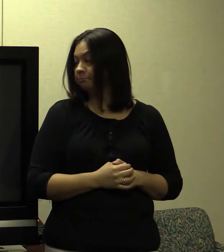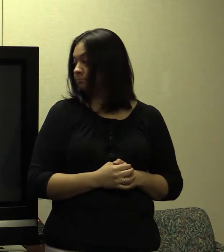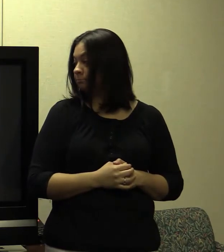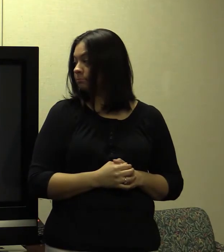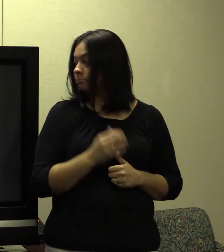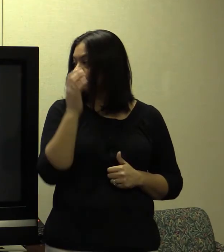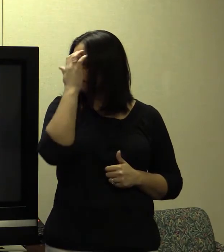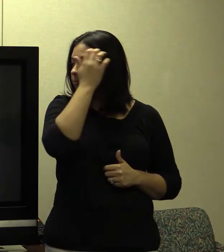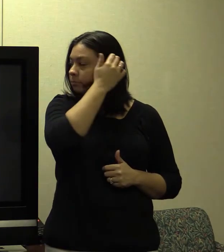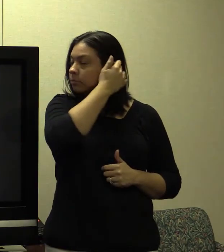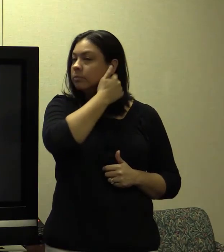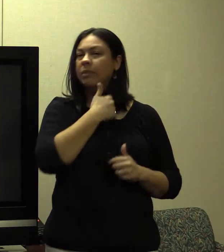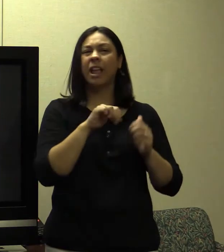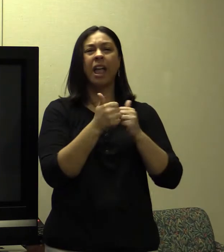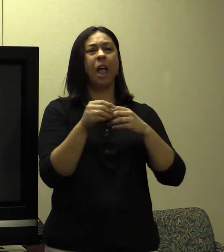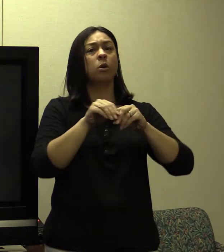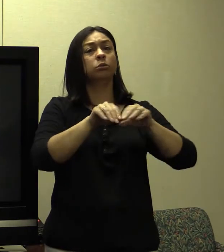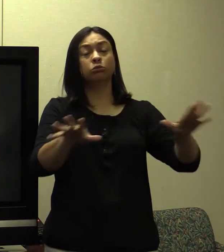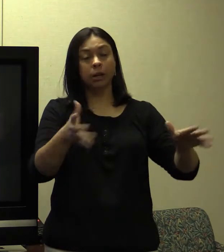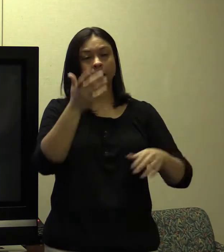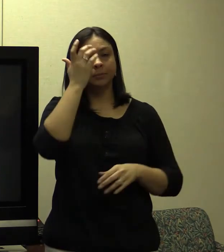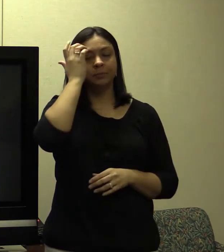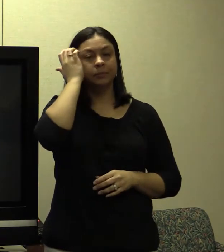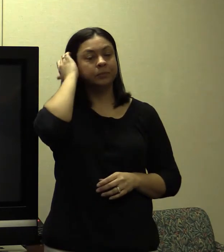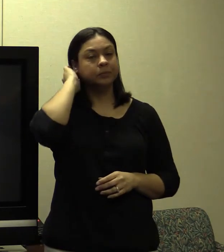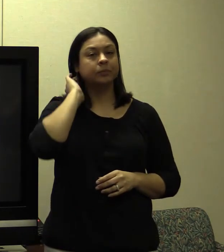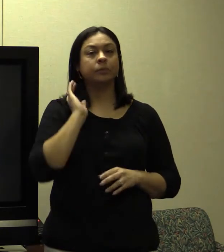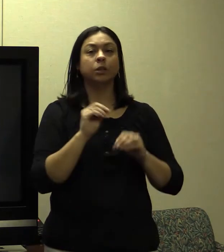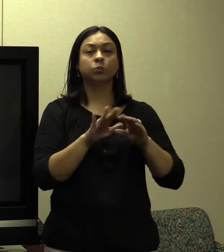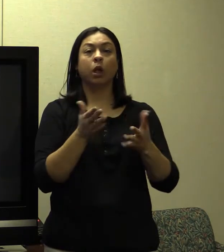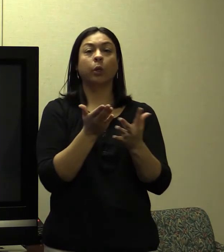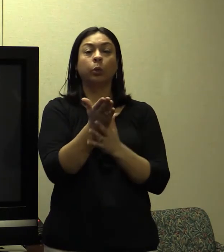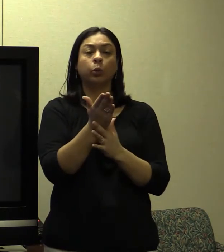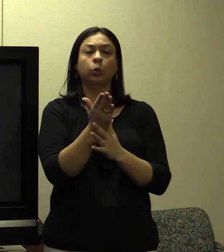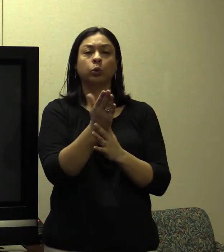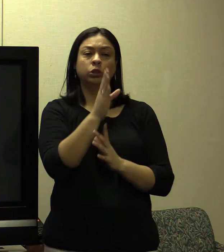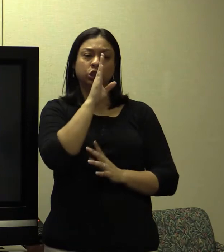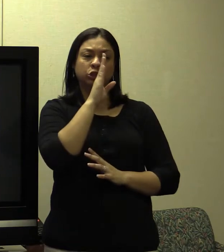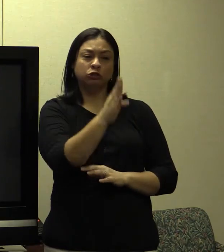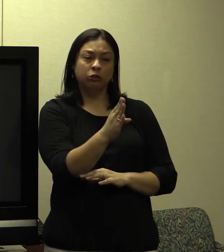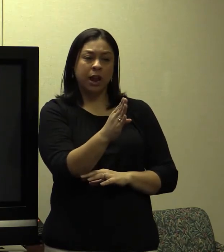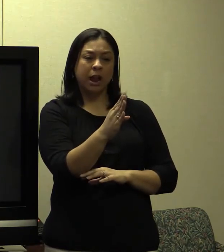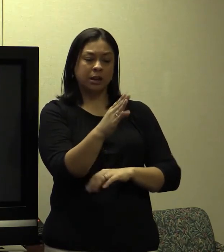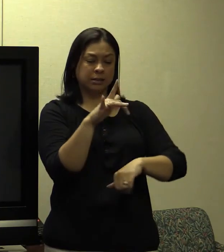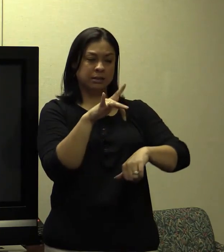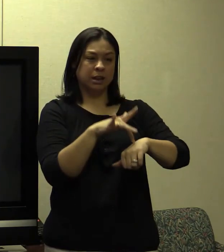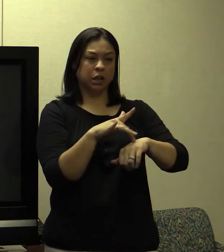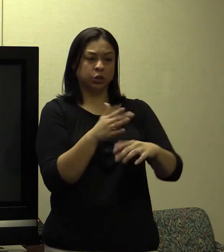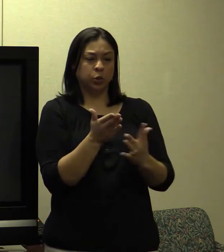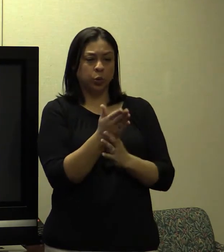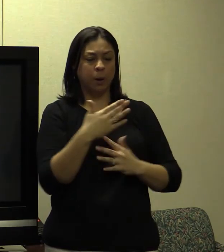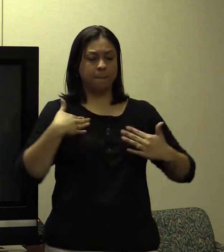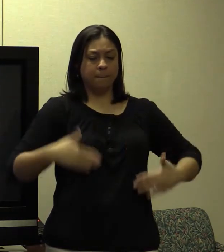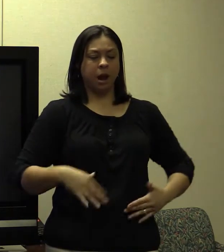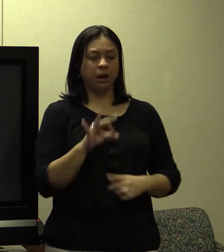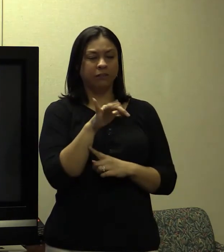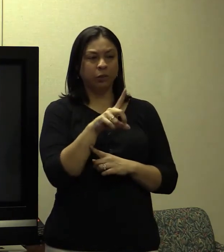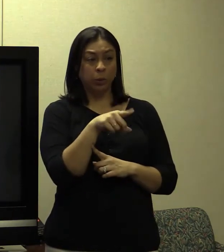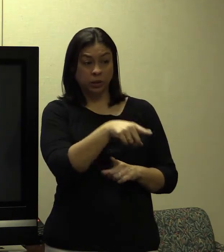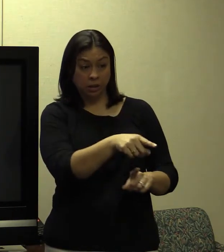So how are they spread? They're spread by directly touching body fluids from an infected person. This